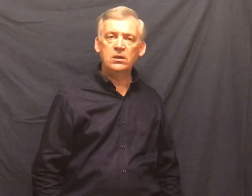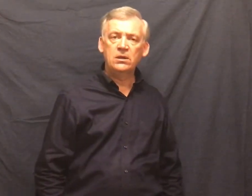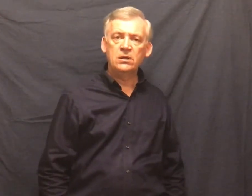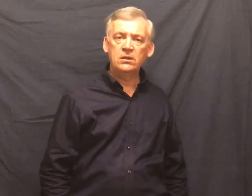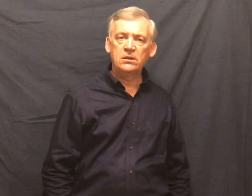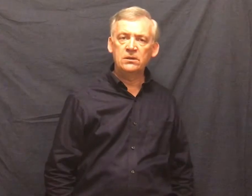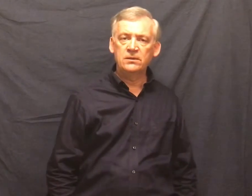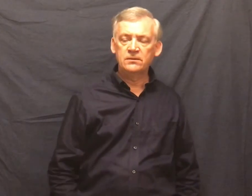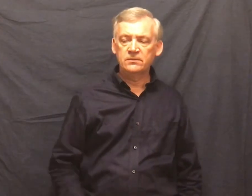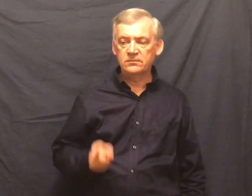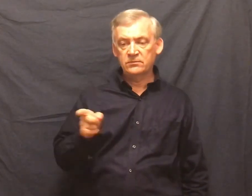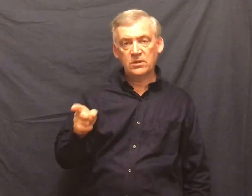Curly and Carlson looked after them.